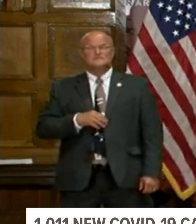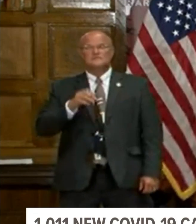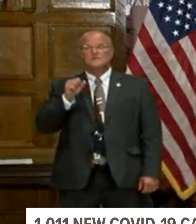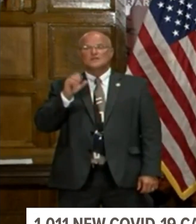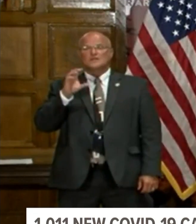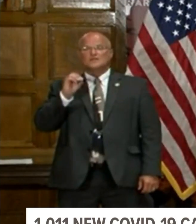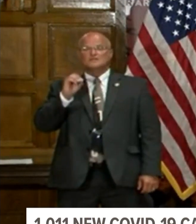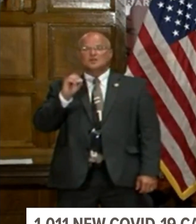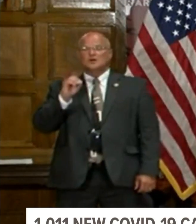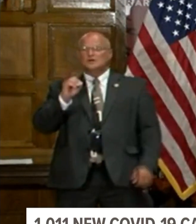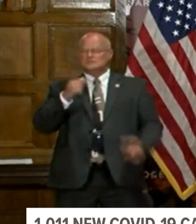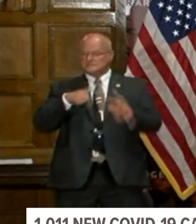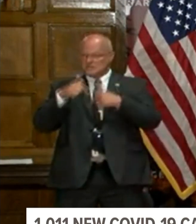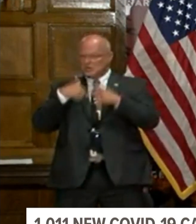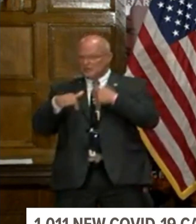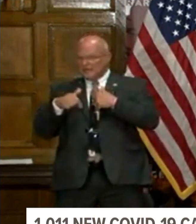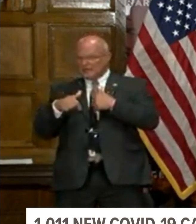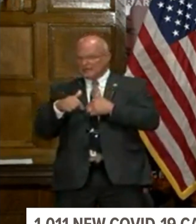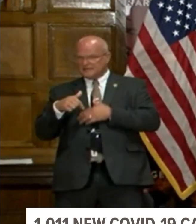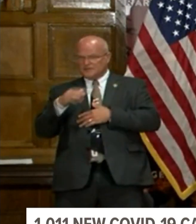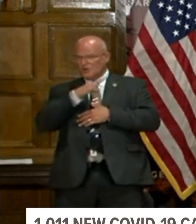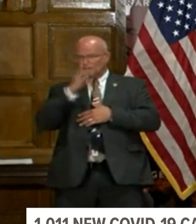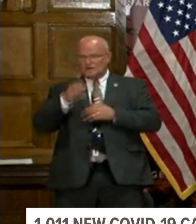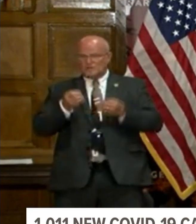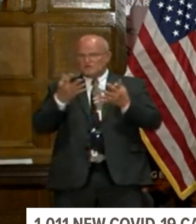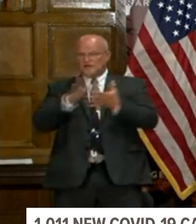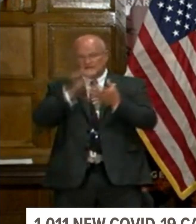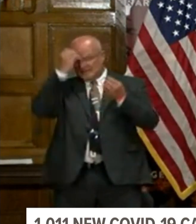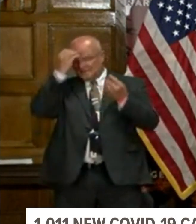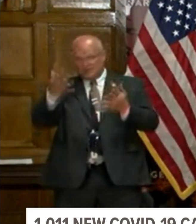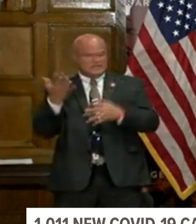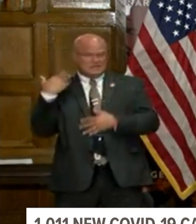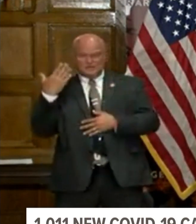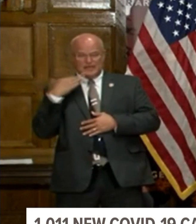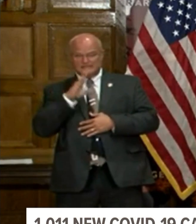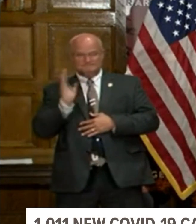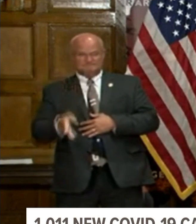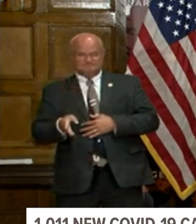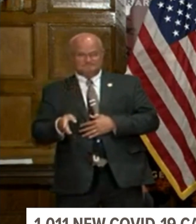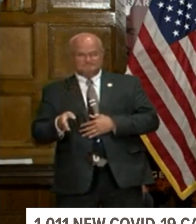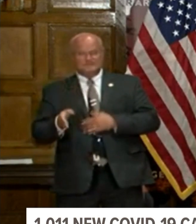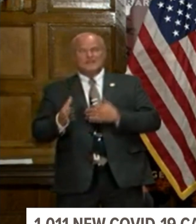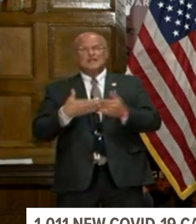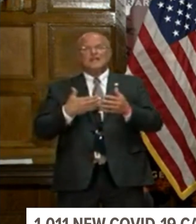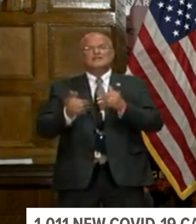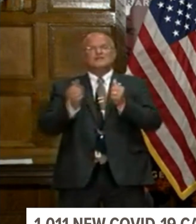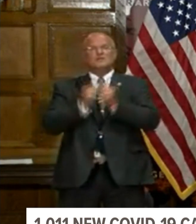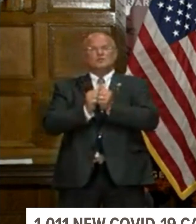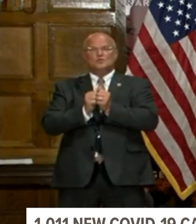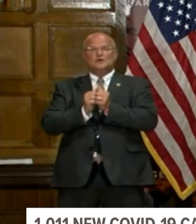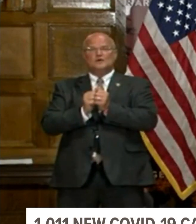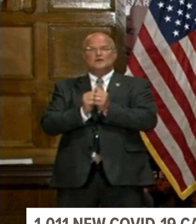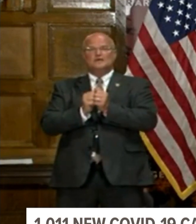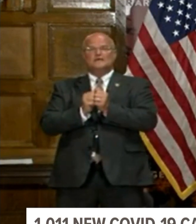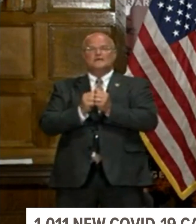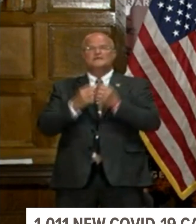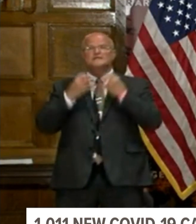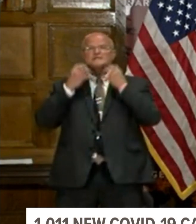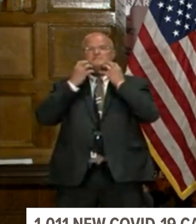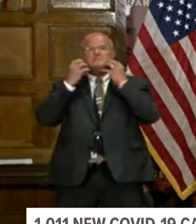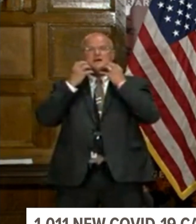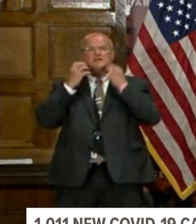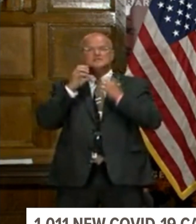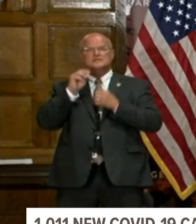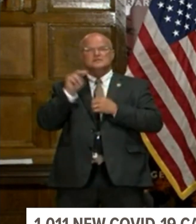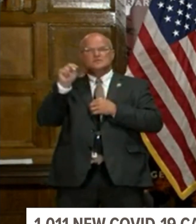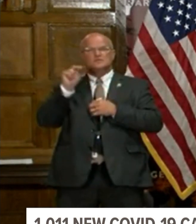So let me go back and state that we have never provided that information in the past. Even with the outbreak of mumps that occurred in the northwest section